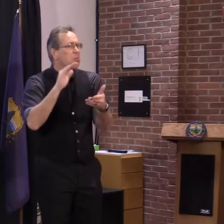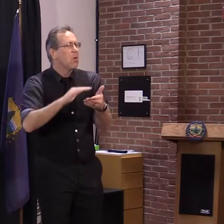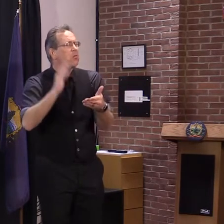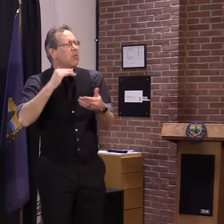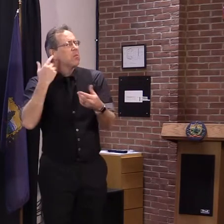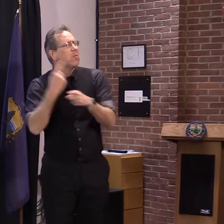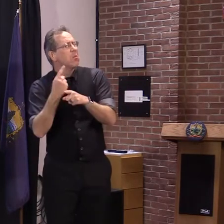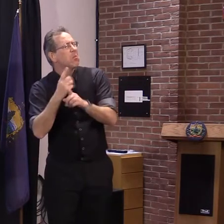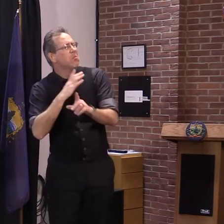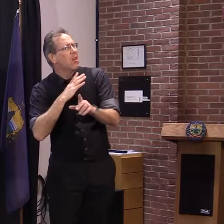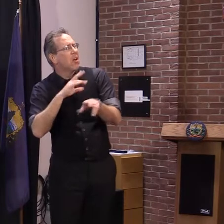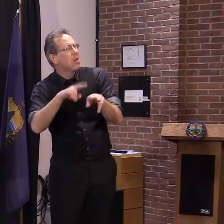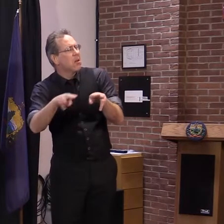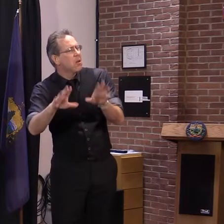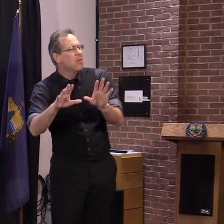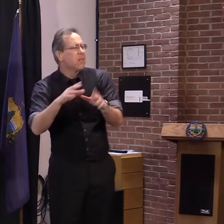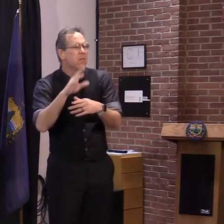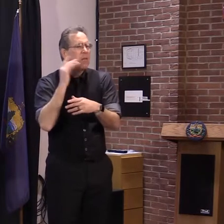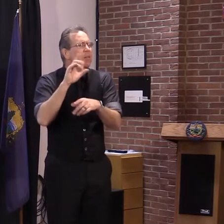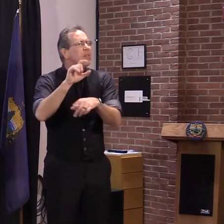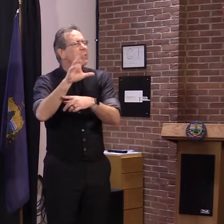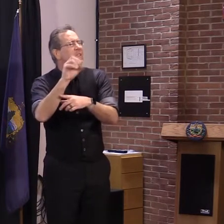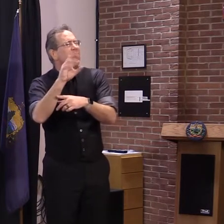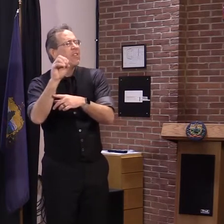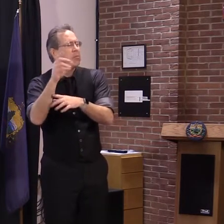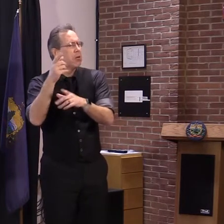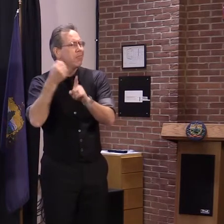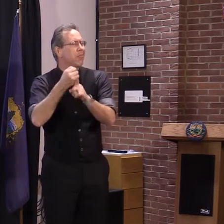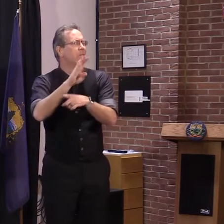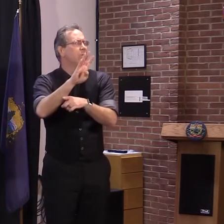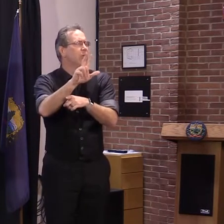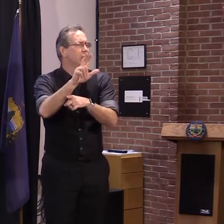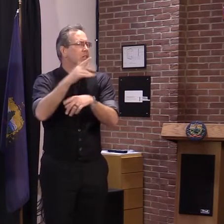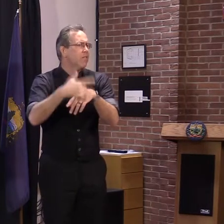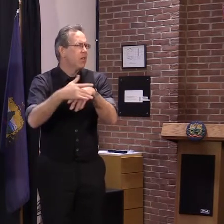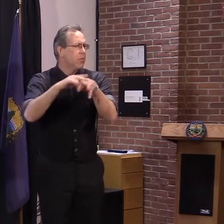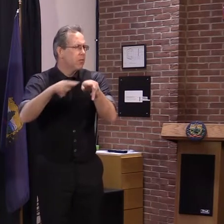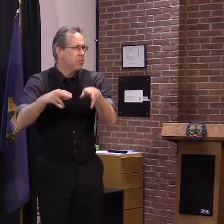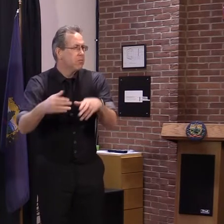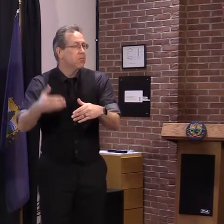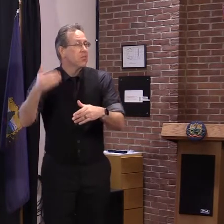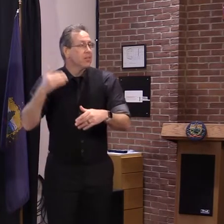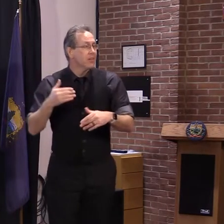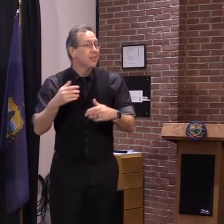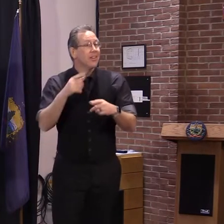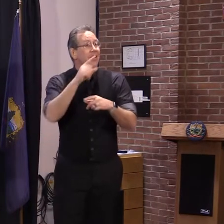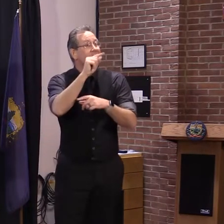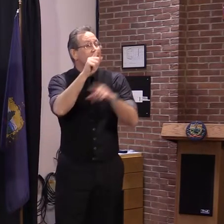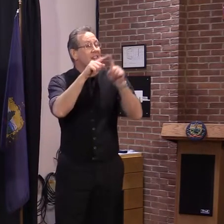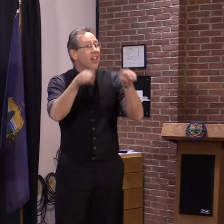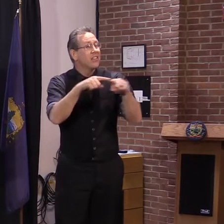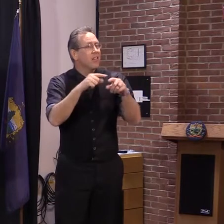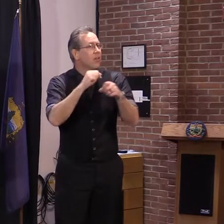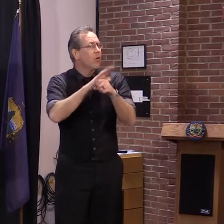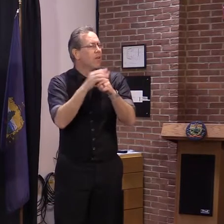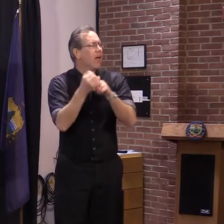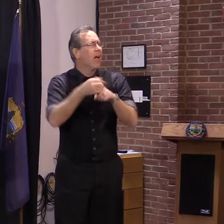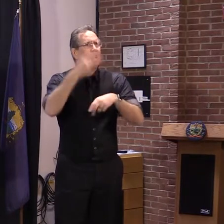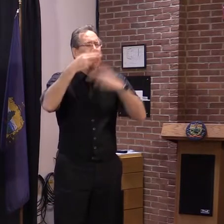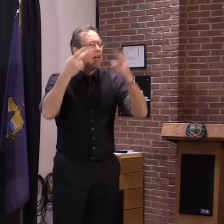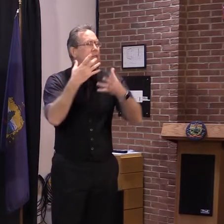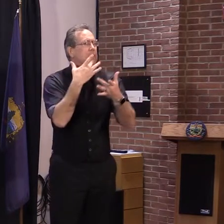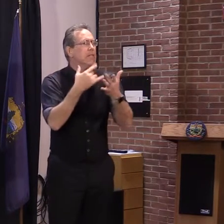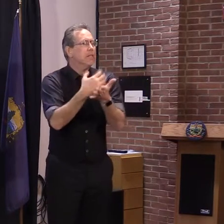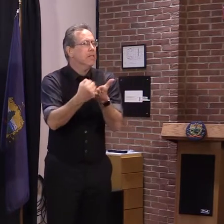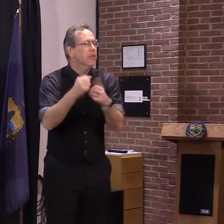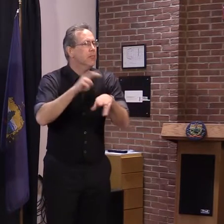sort of 40 to 50 range, well below where they were during the Delta surge and prior to the Delta surge, but they are pretty stable. Of course,